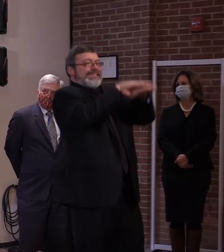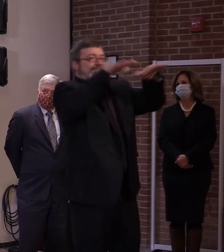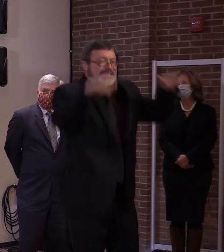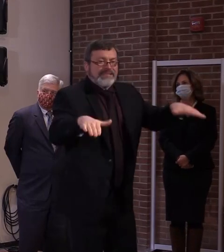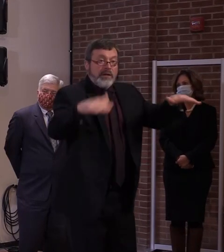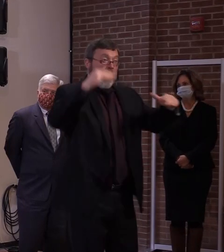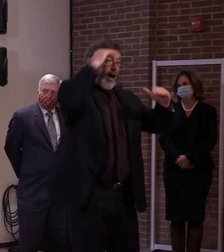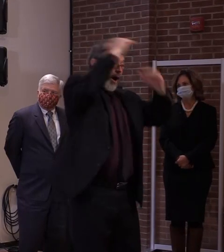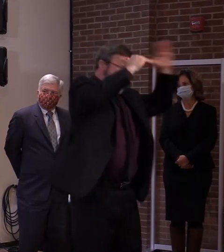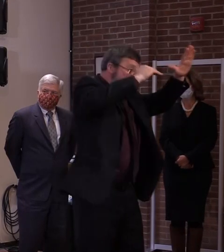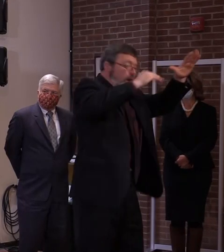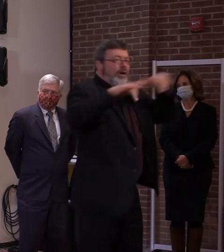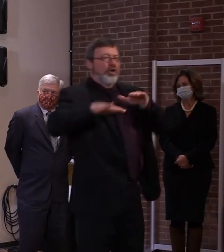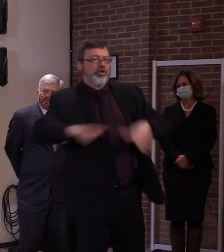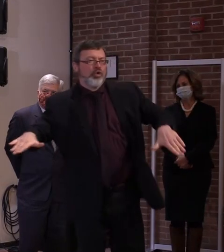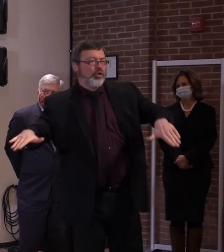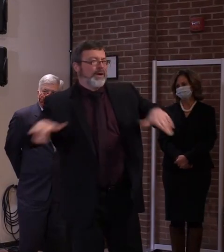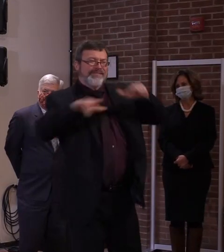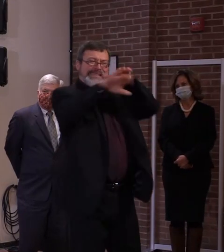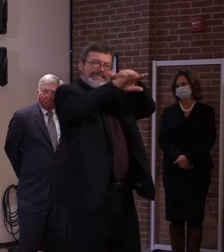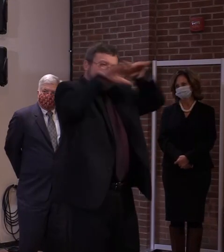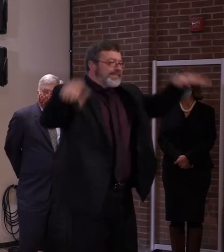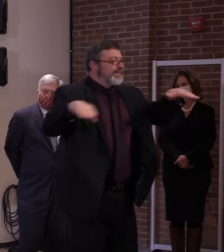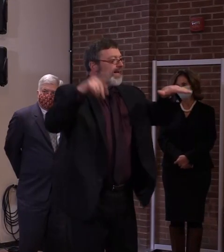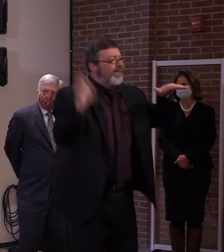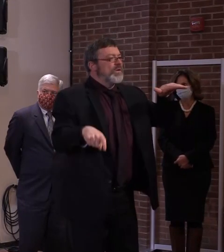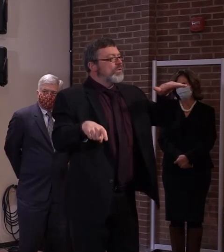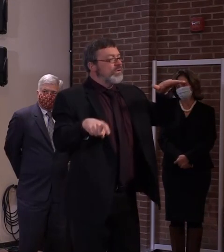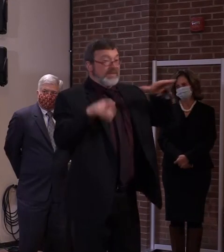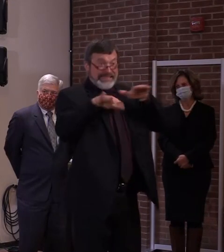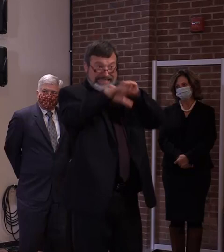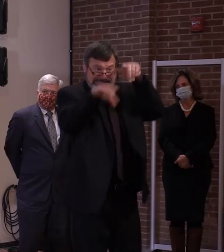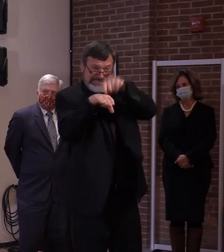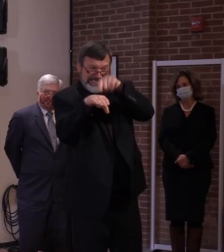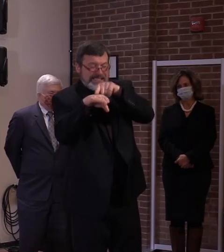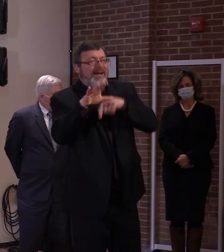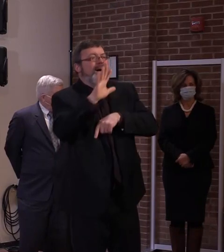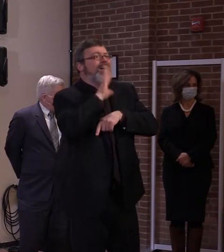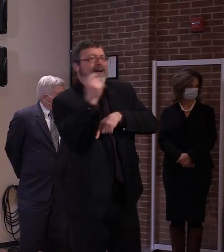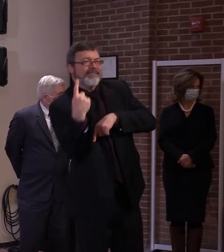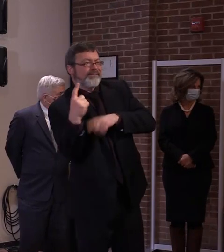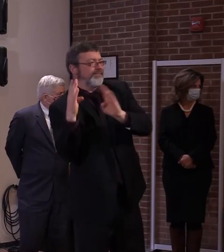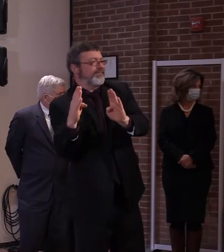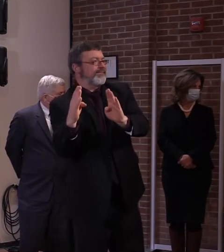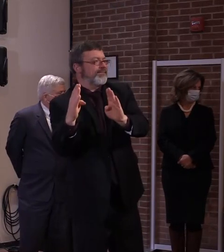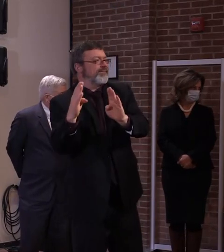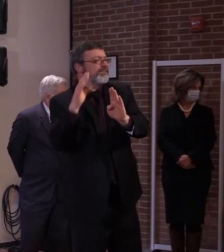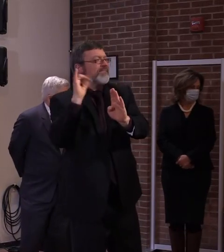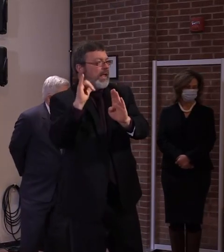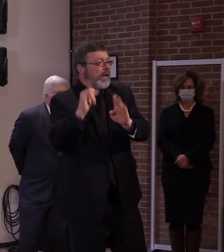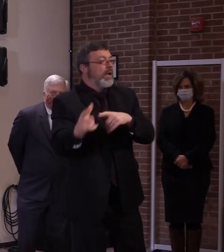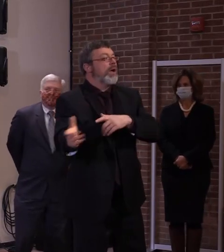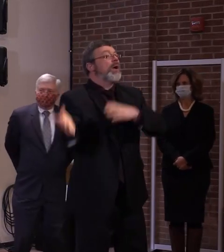So it's 5 and over what you're reading on the dashboard. What we talked about was the adult population, 18 and over.